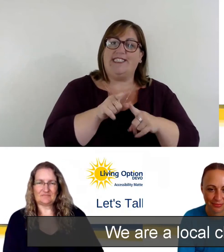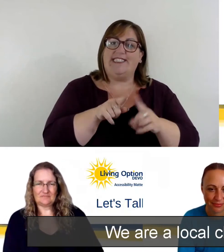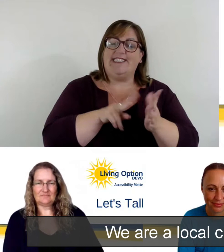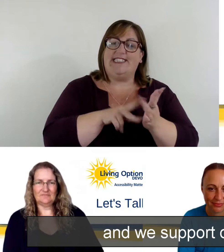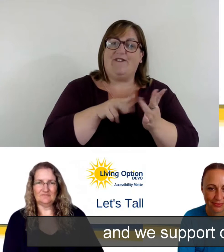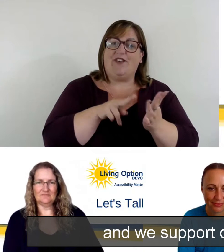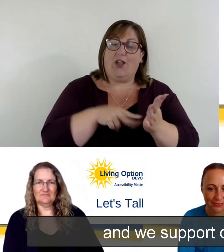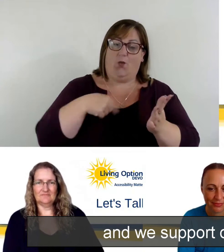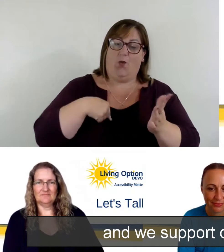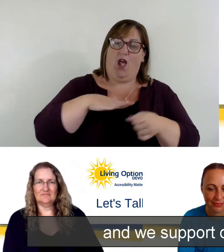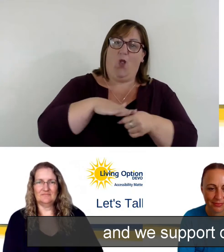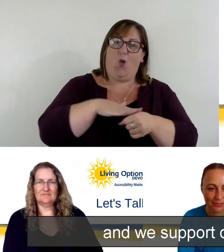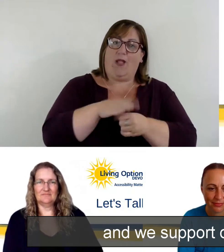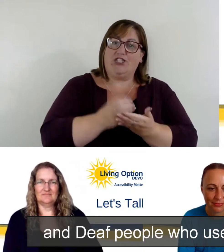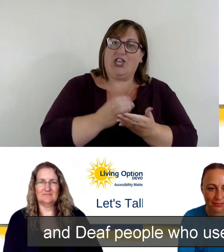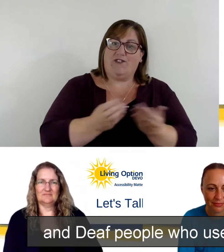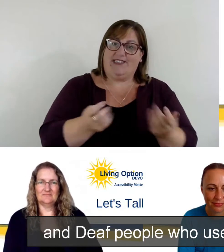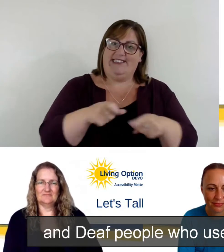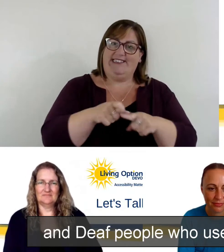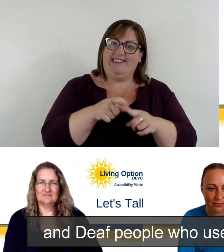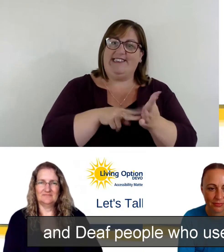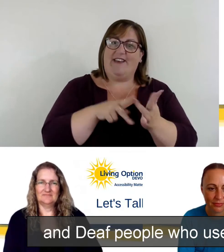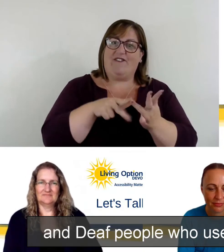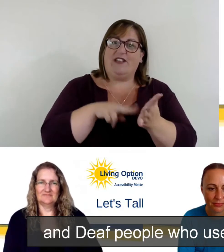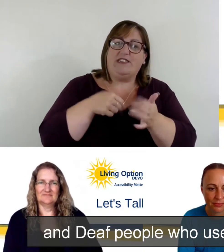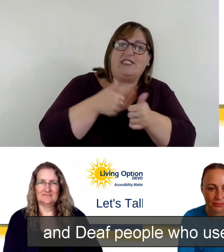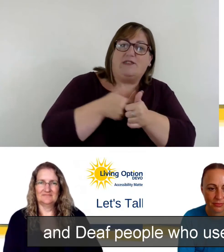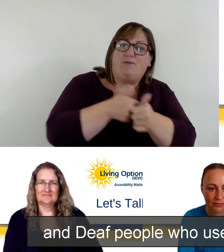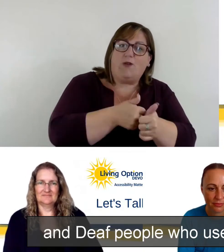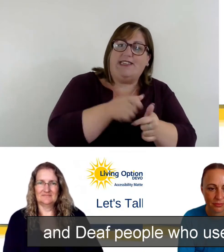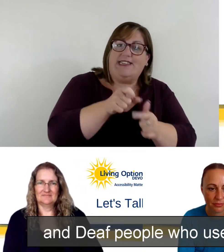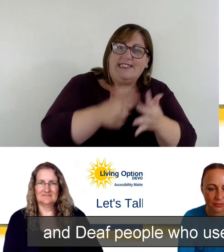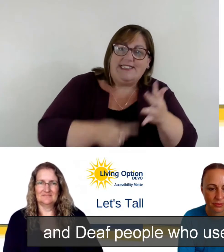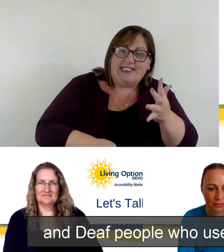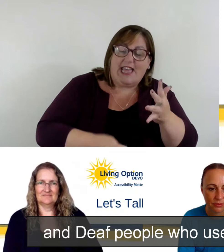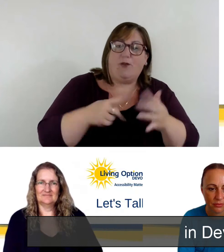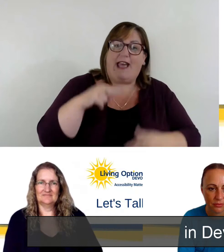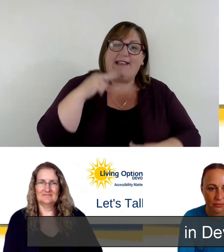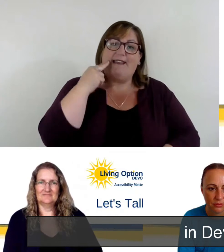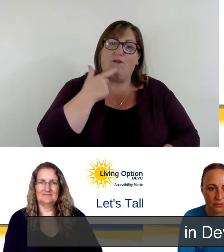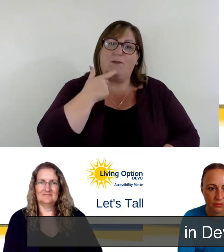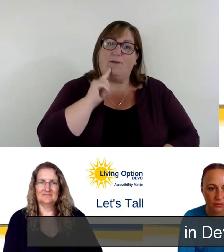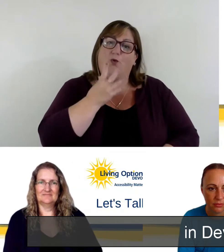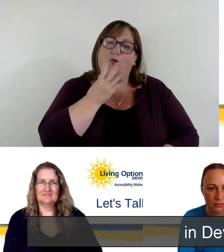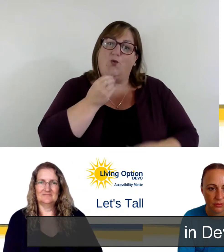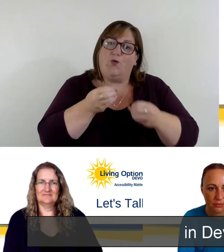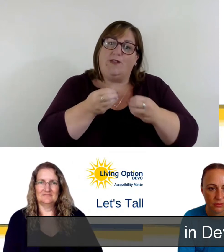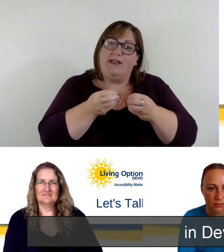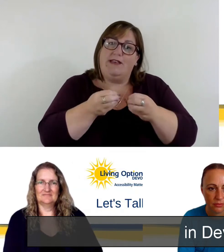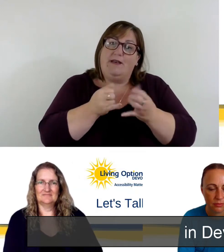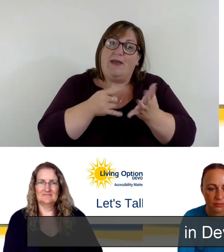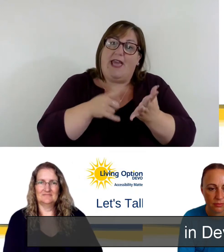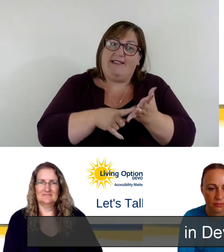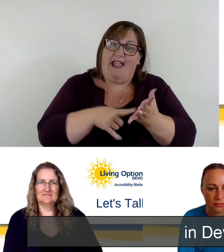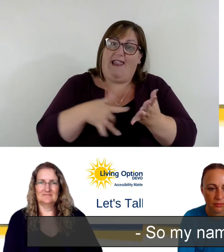in Devon and we support disabled people and deaf people who use British Sign Language in